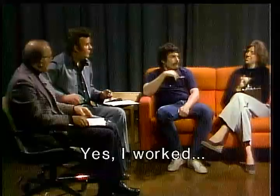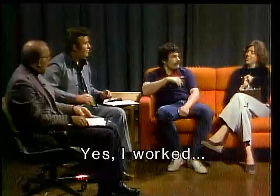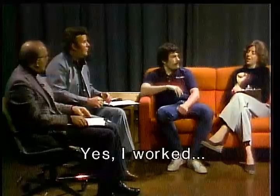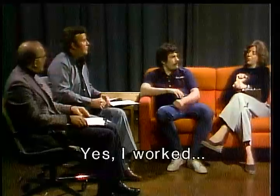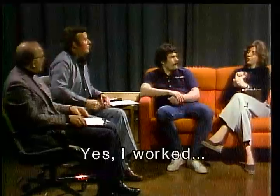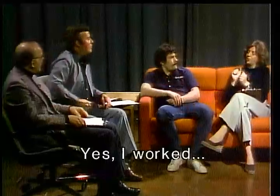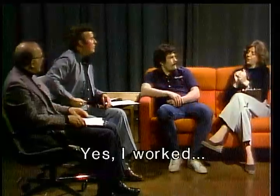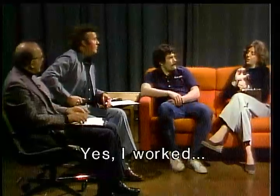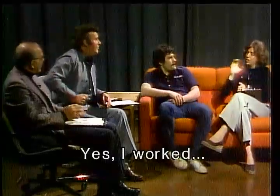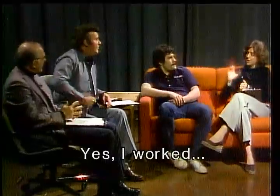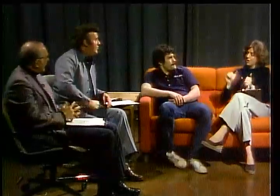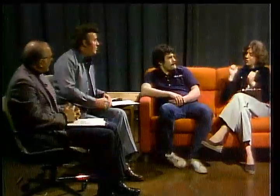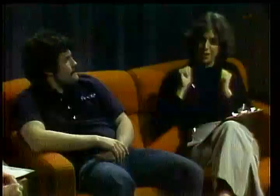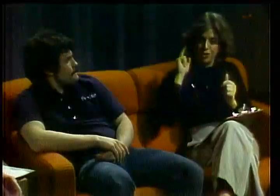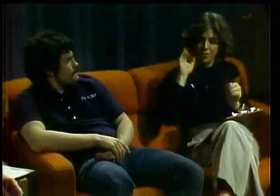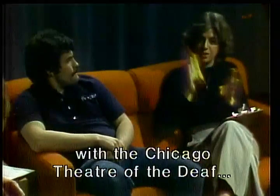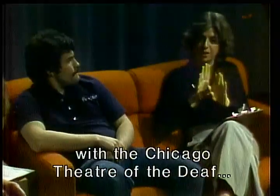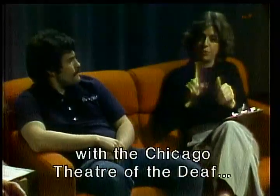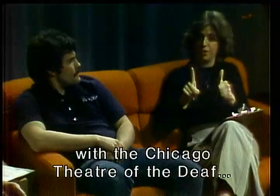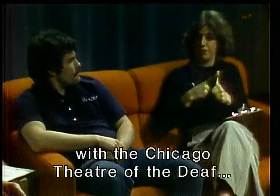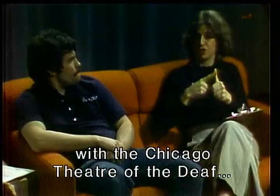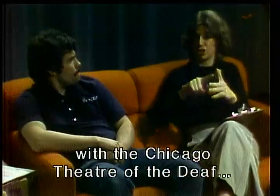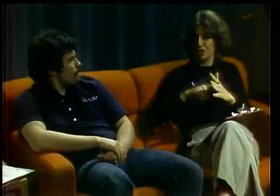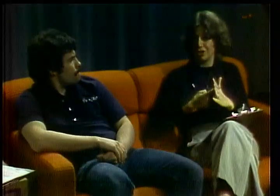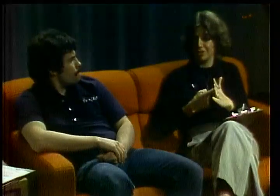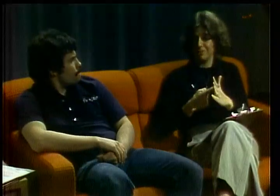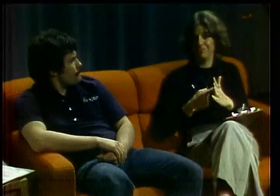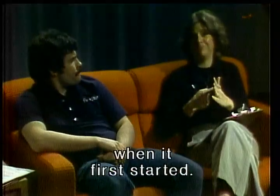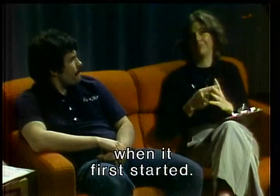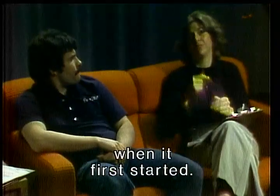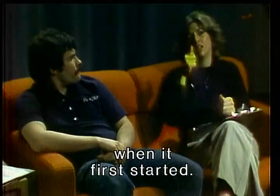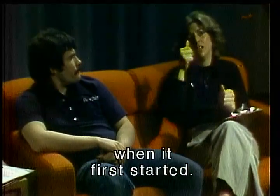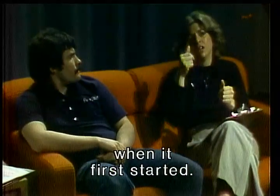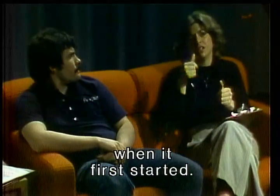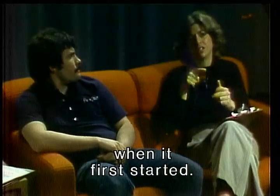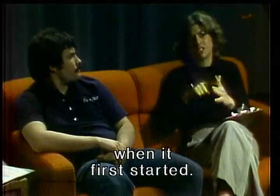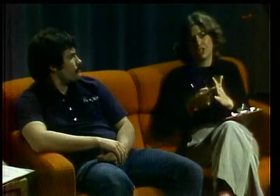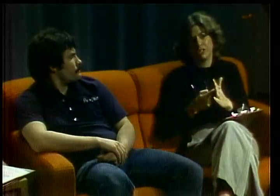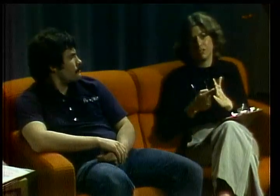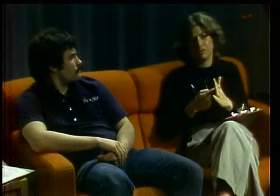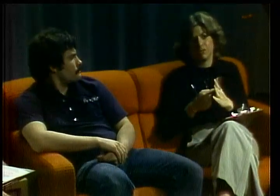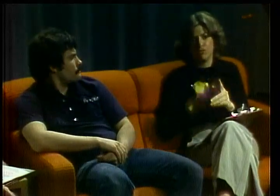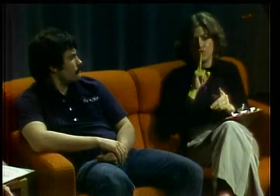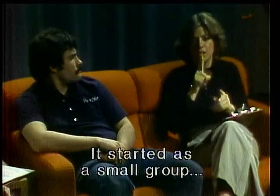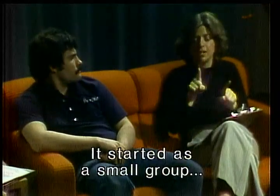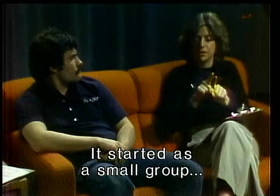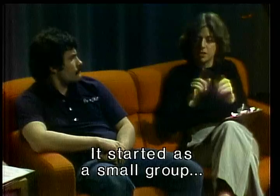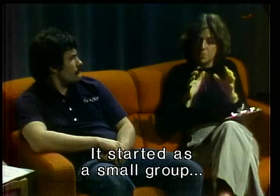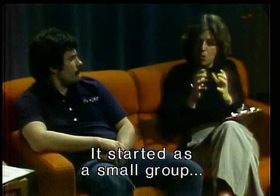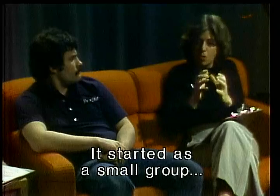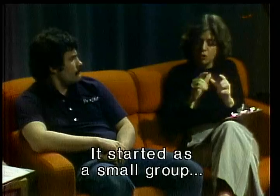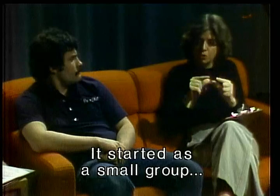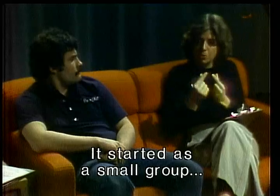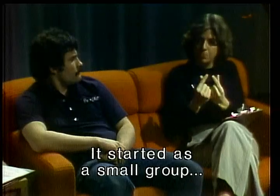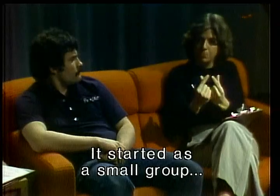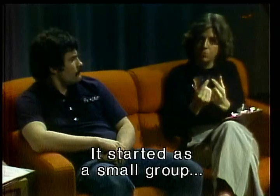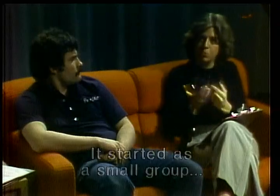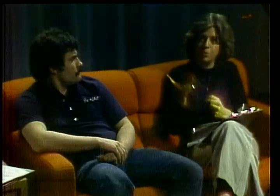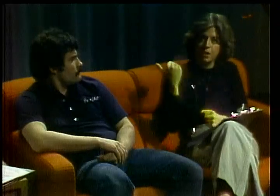I worked with the Chicago Theater of the Deaf when it first started. It started really as a small group way back